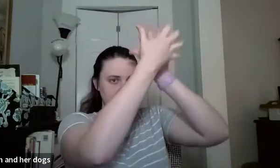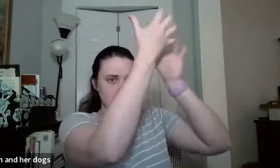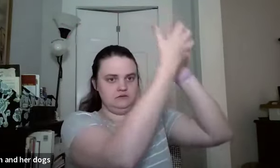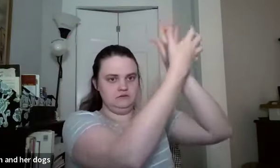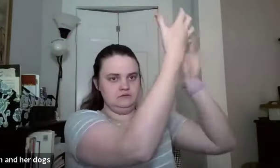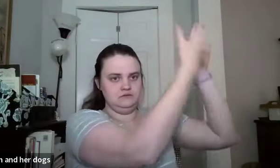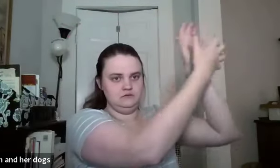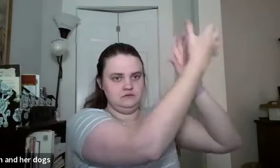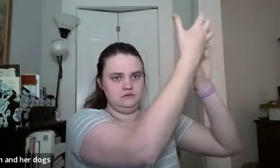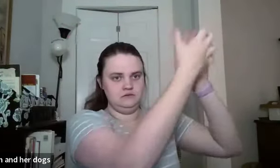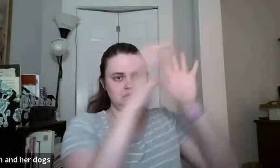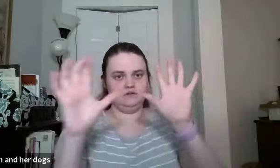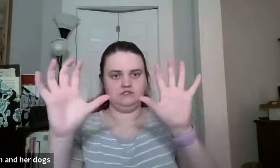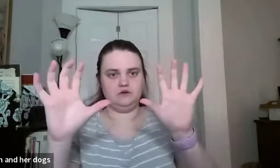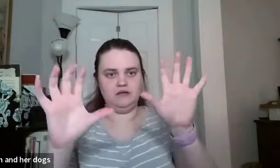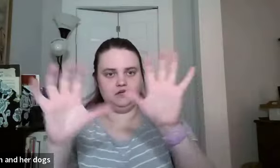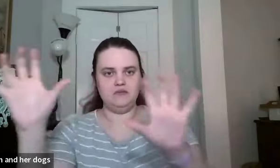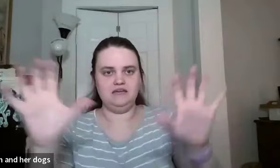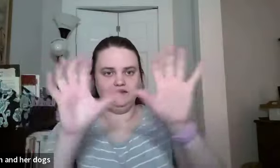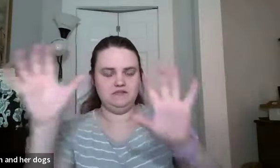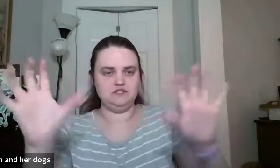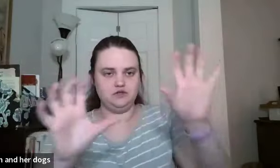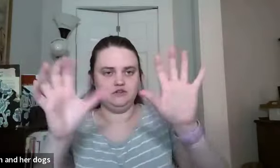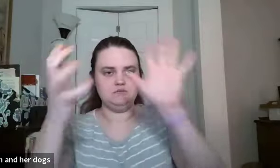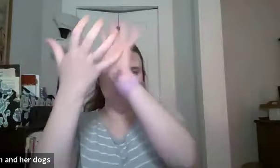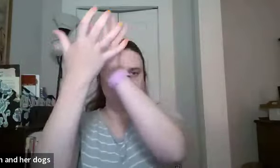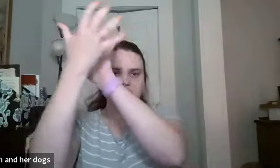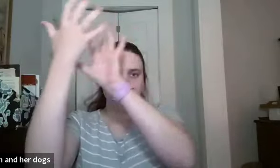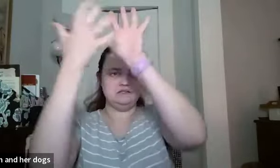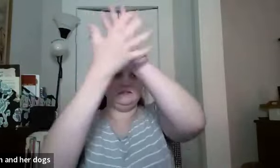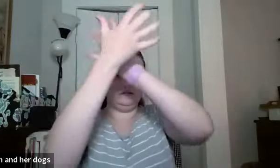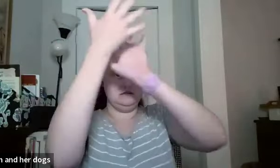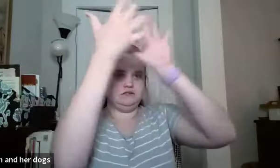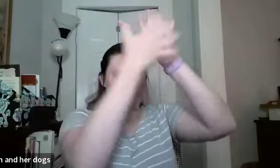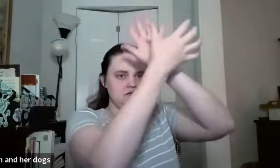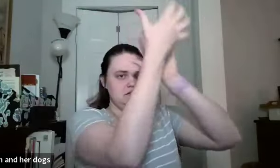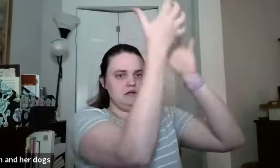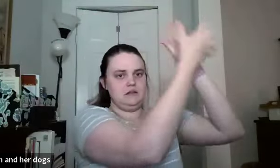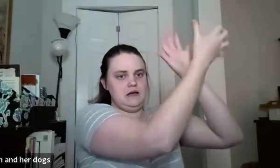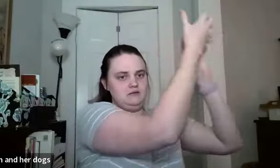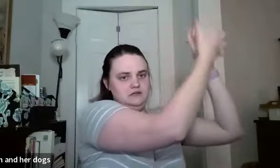cloudy. So like you're making like these circular motions. Cloudy.